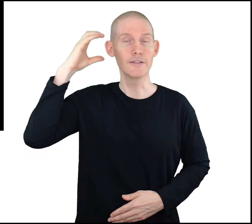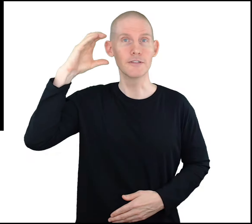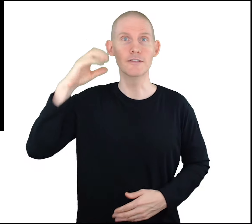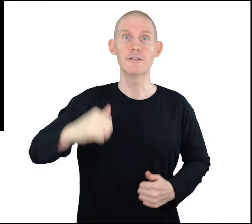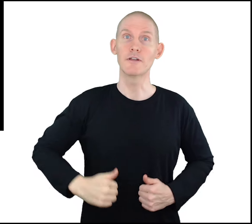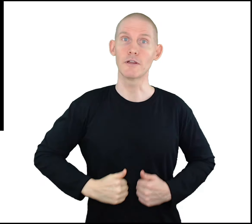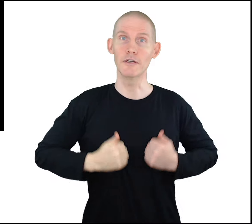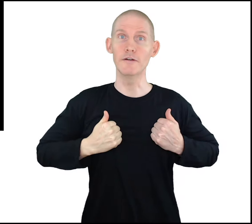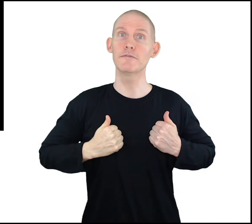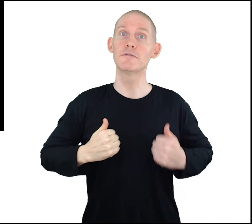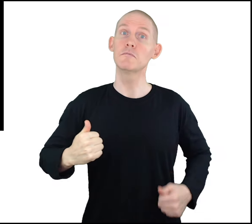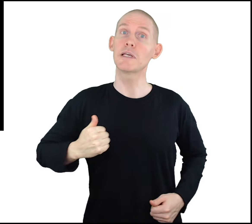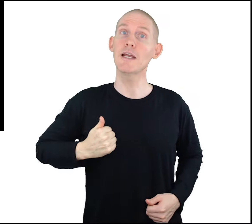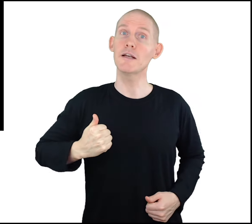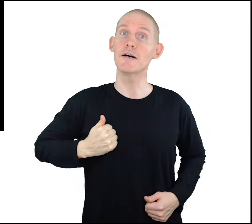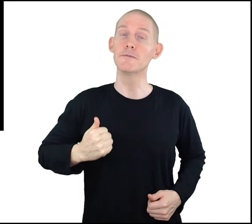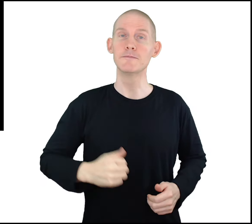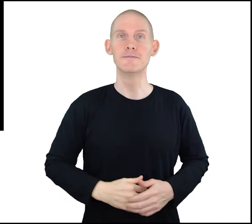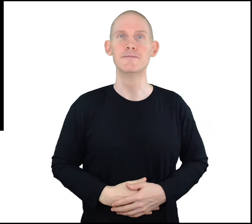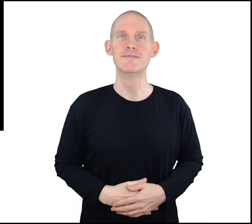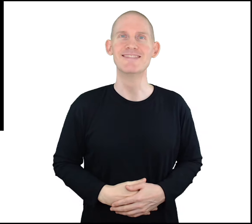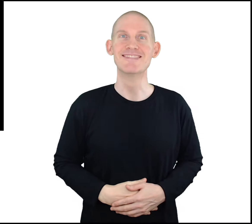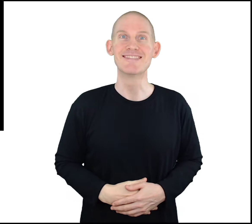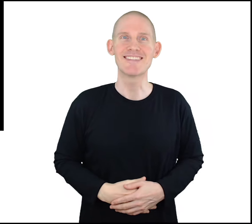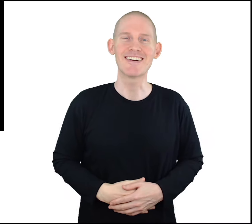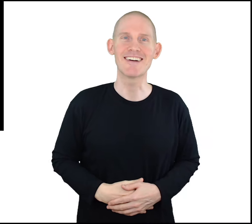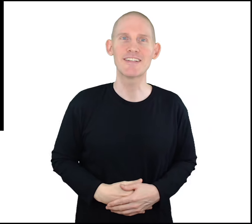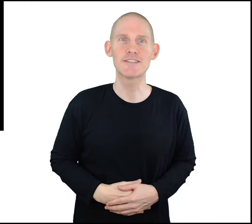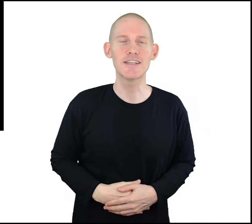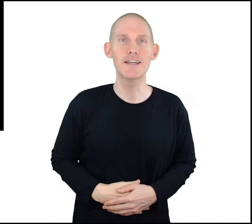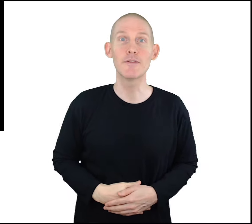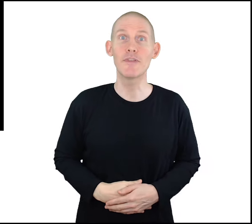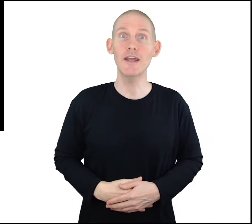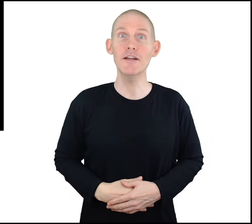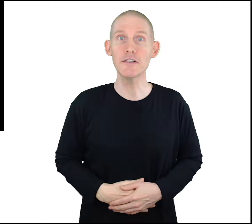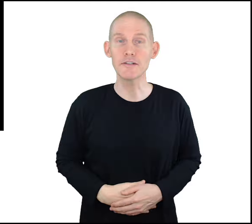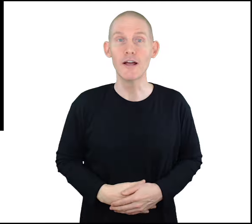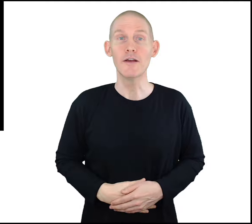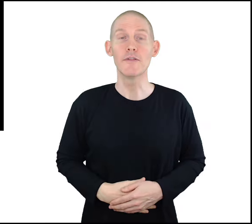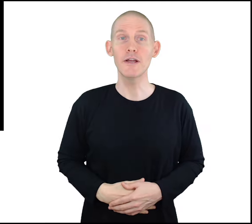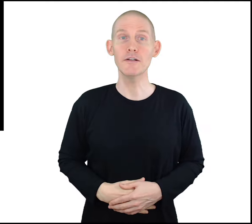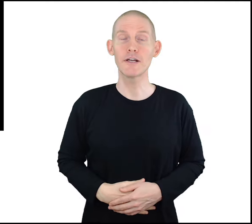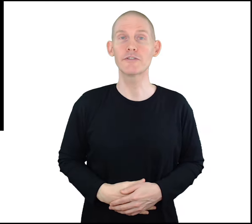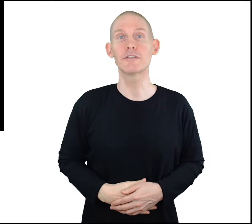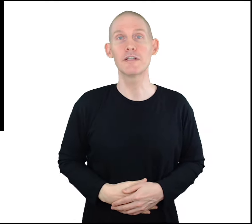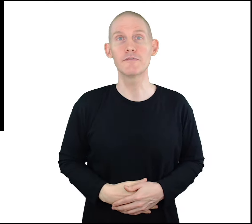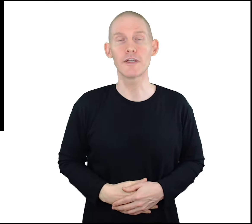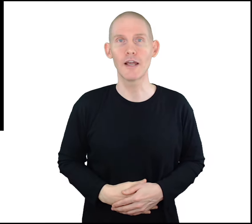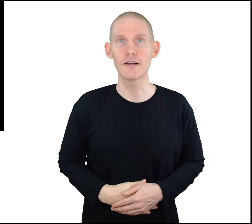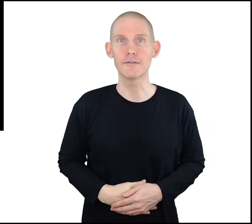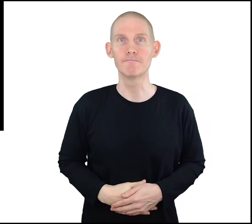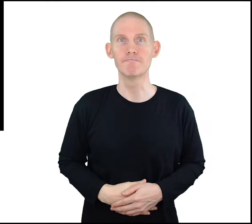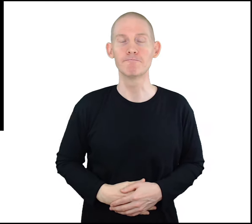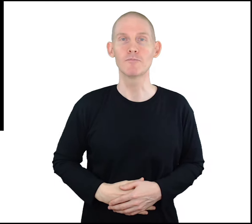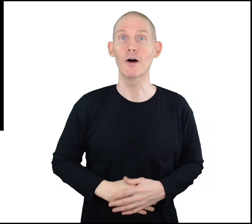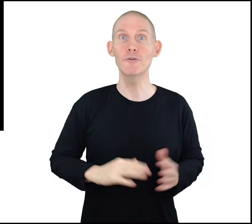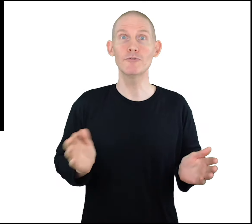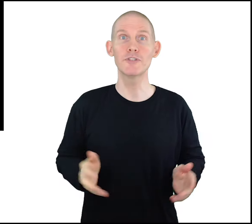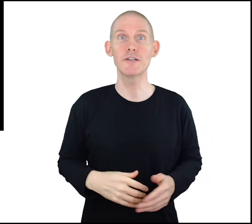cousin live Canada. All right, let's say their cousin live Canada. Unknown gender for